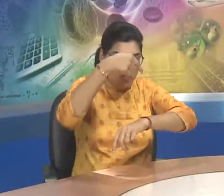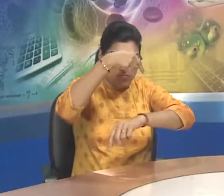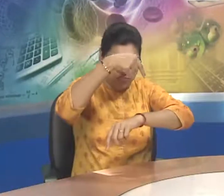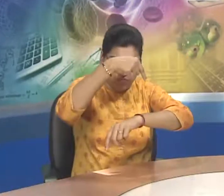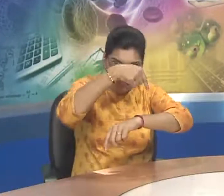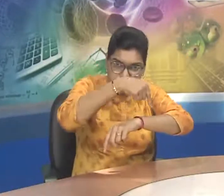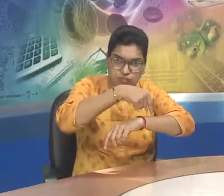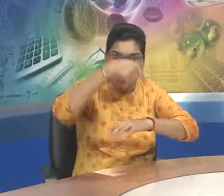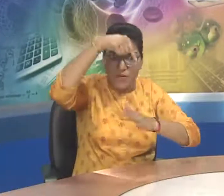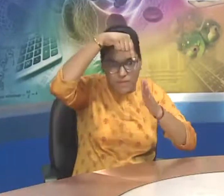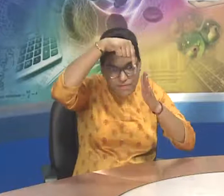is called